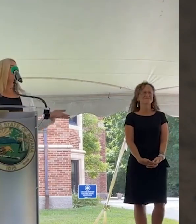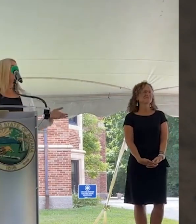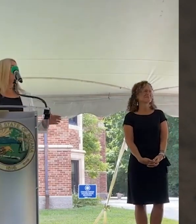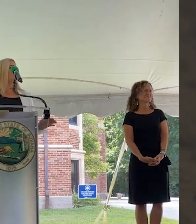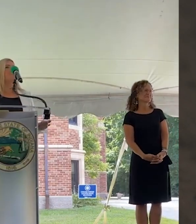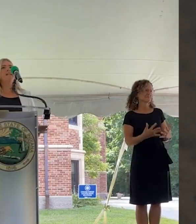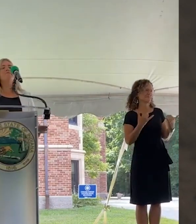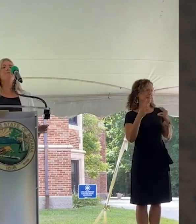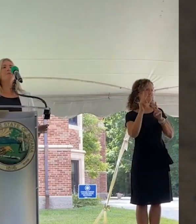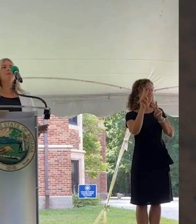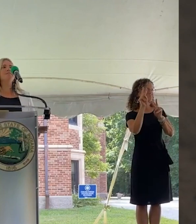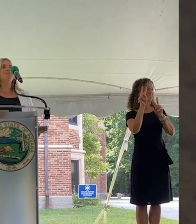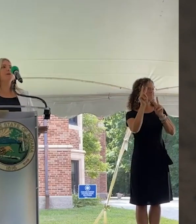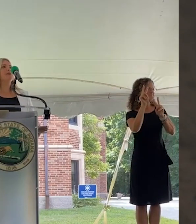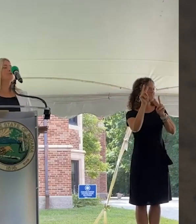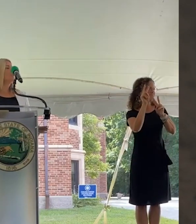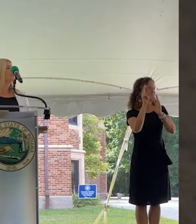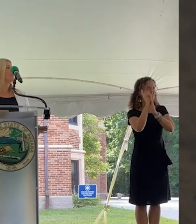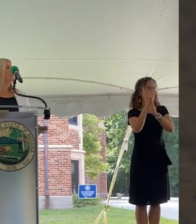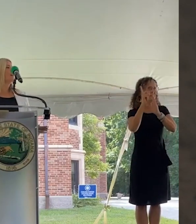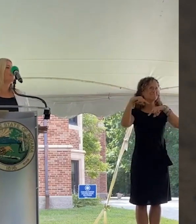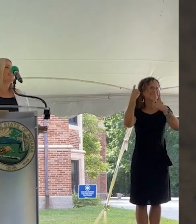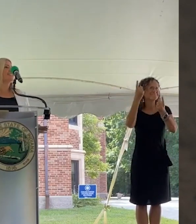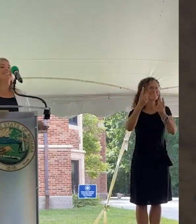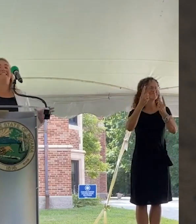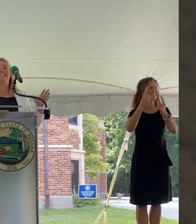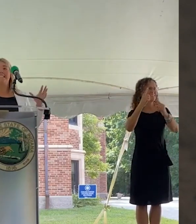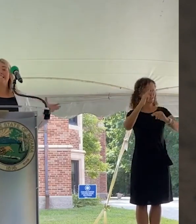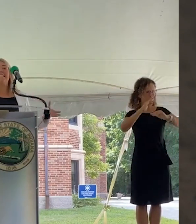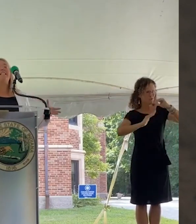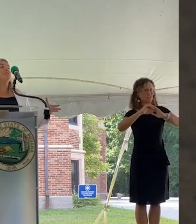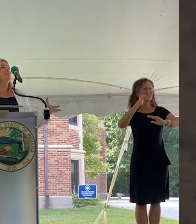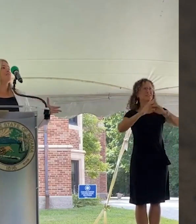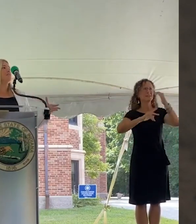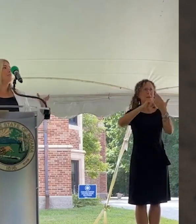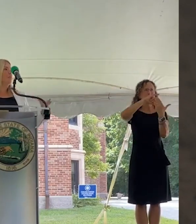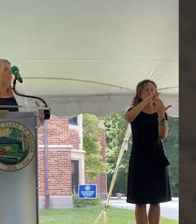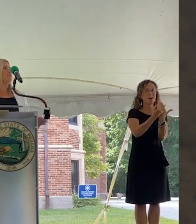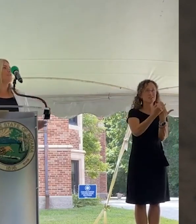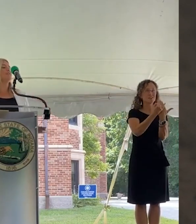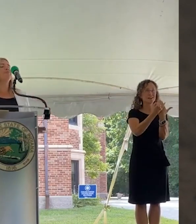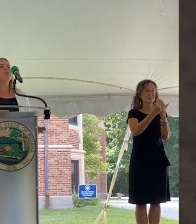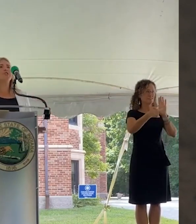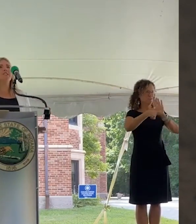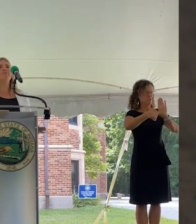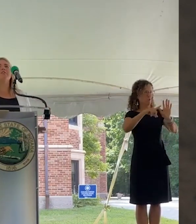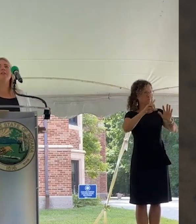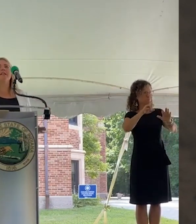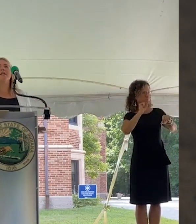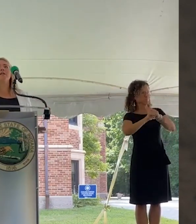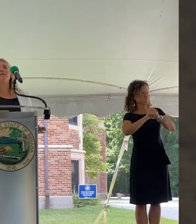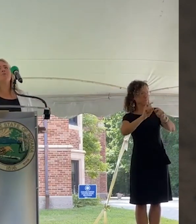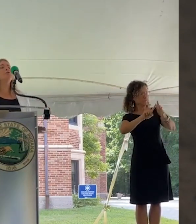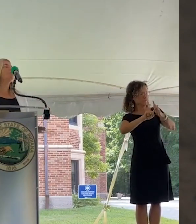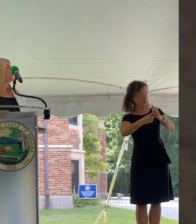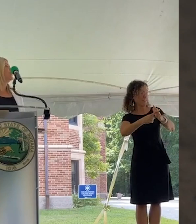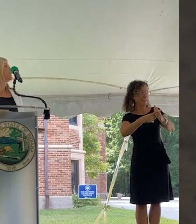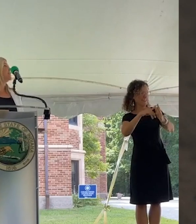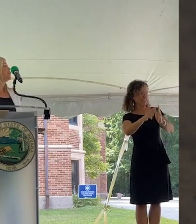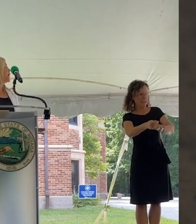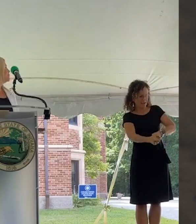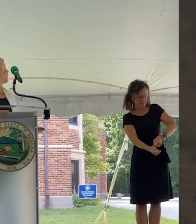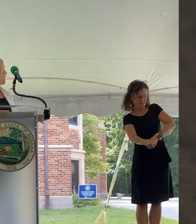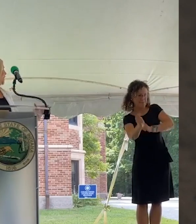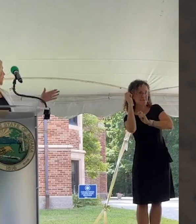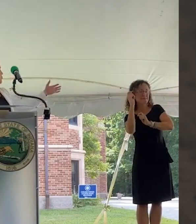The moment we've all been waiting for the construction project signal, we are officially starting. So we'll